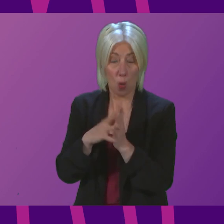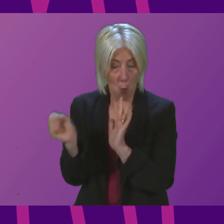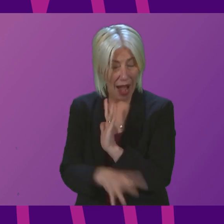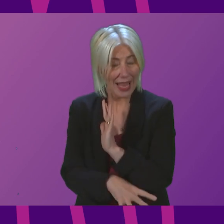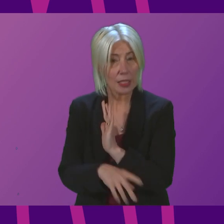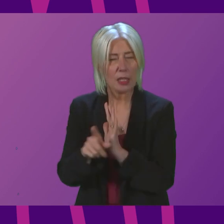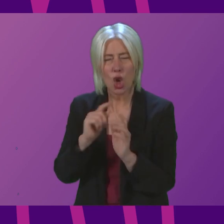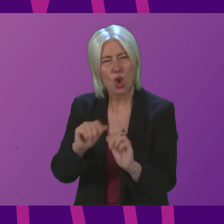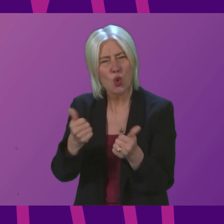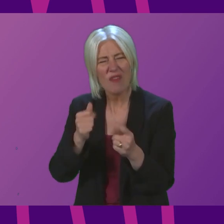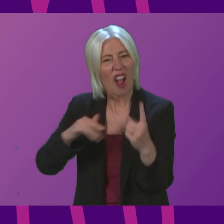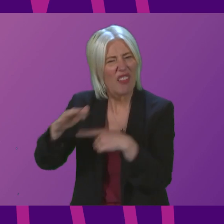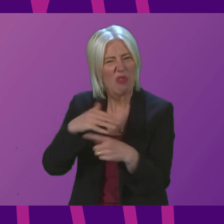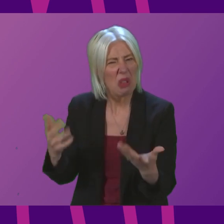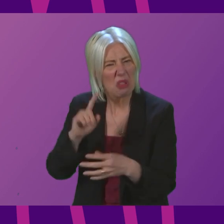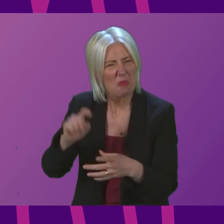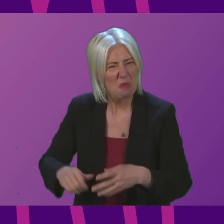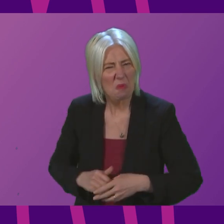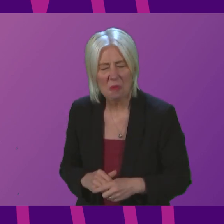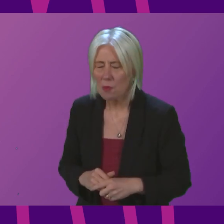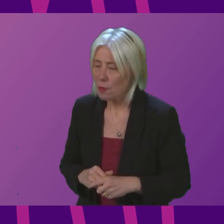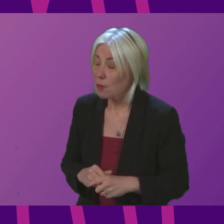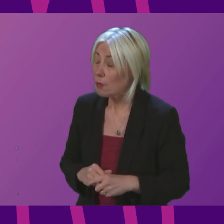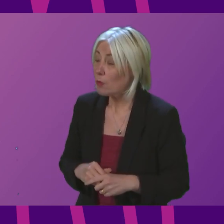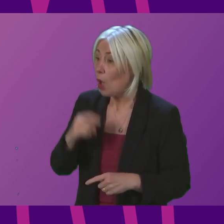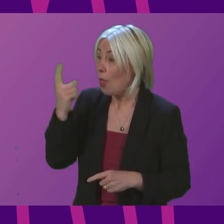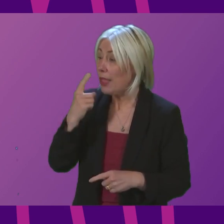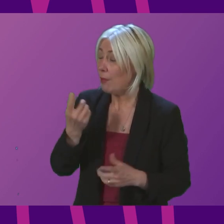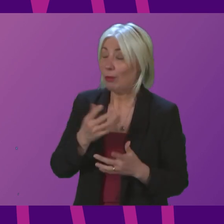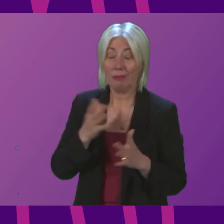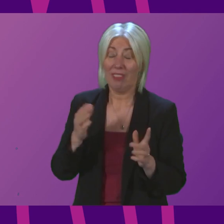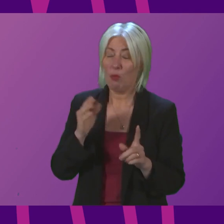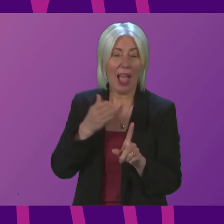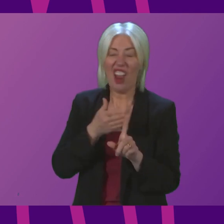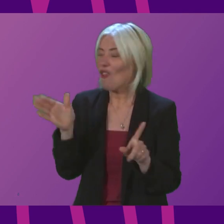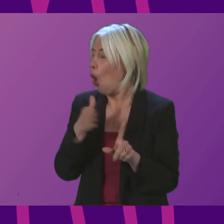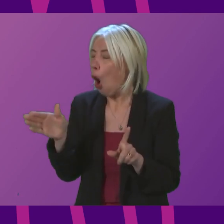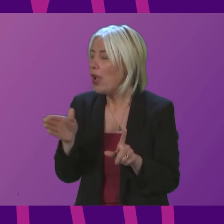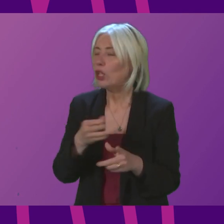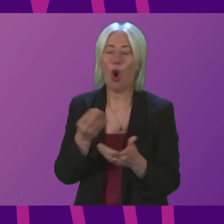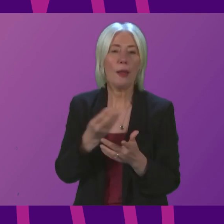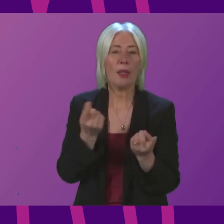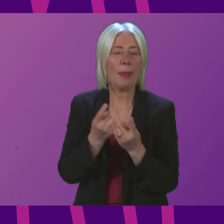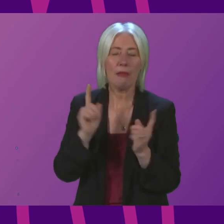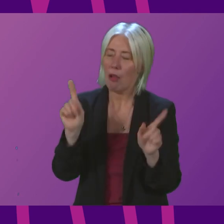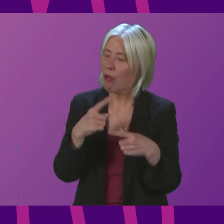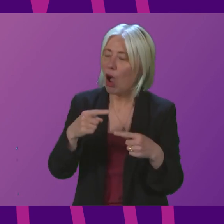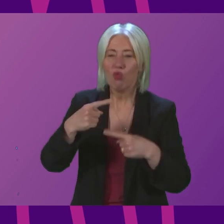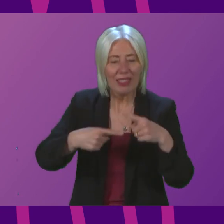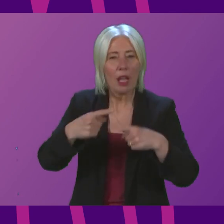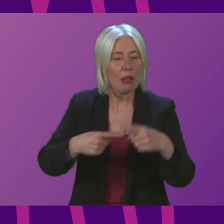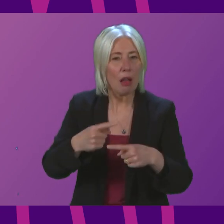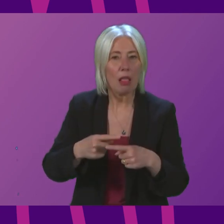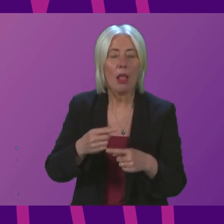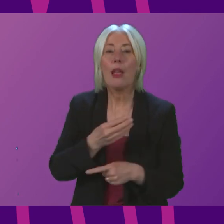Deputy First Minister. When considering the treatment of Scotland's unavoidable and unrecyclable residual waste, there are no